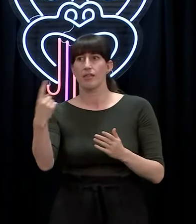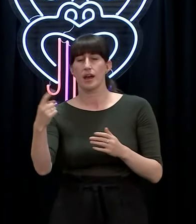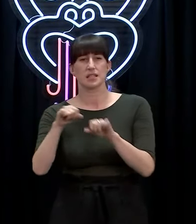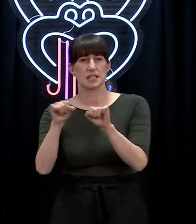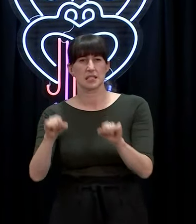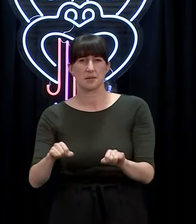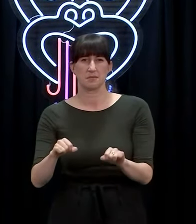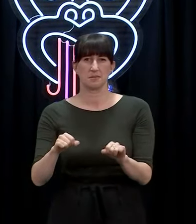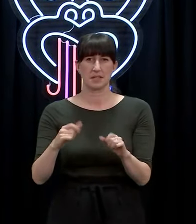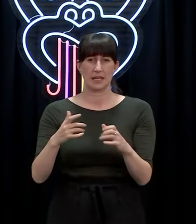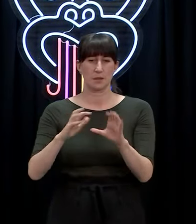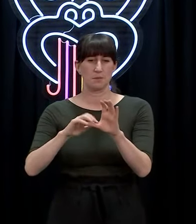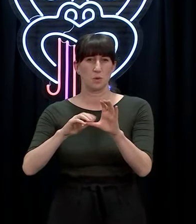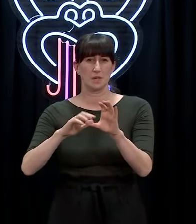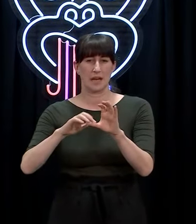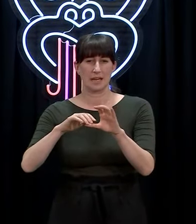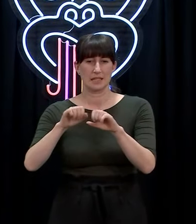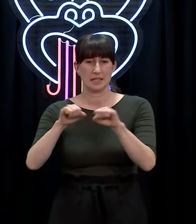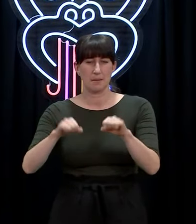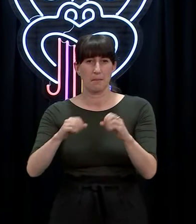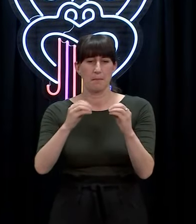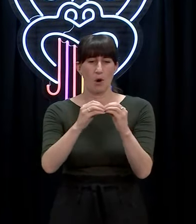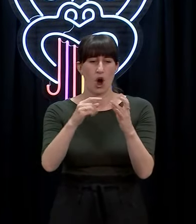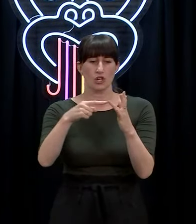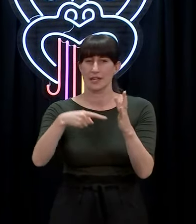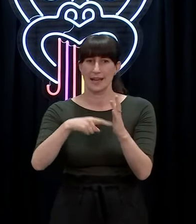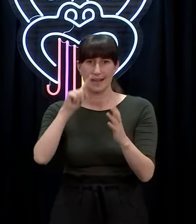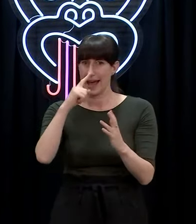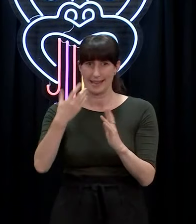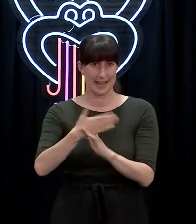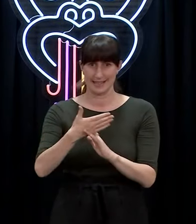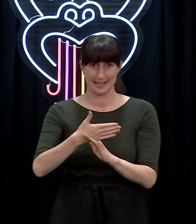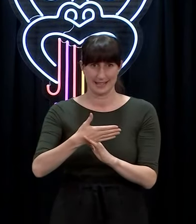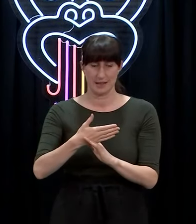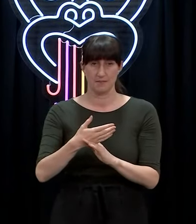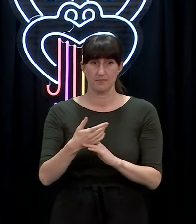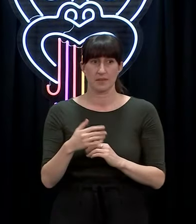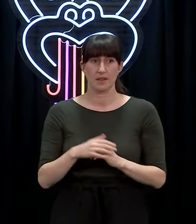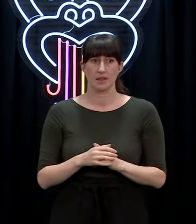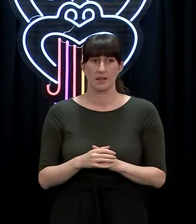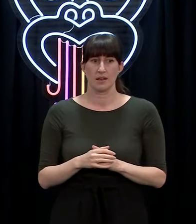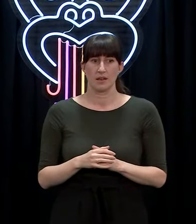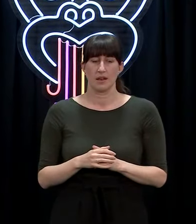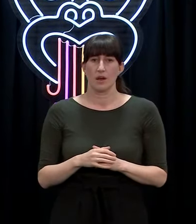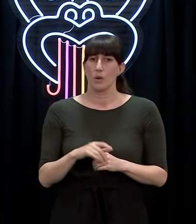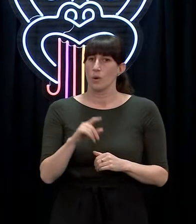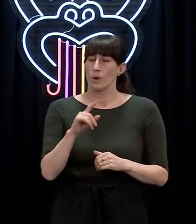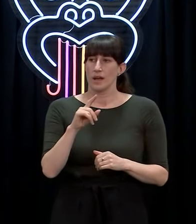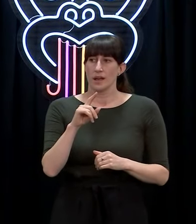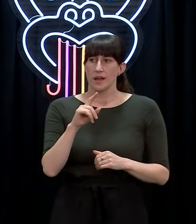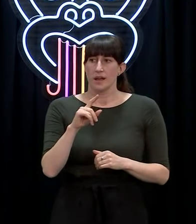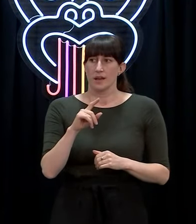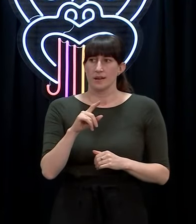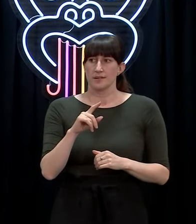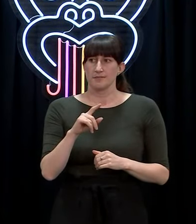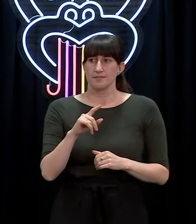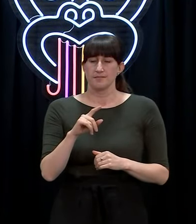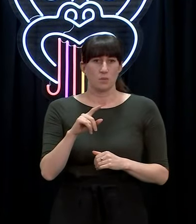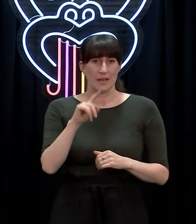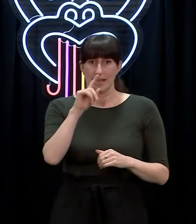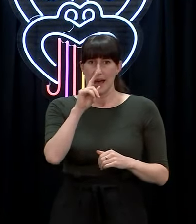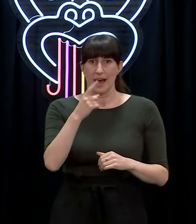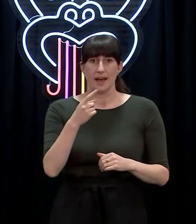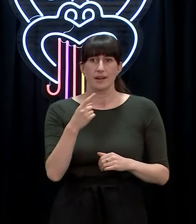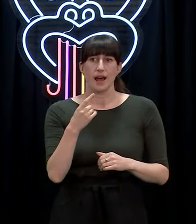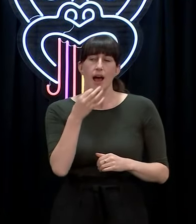of third parties, there's no way of absolutely locking down the ability for someone to get someone else to book a